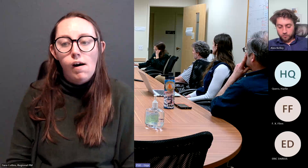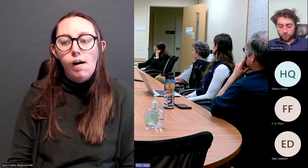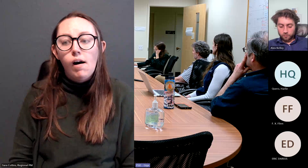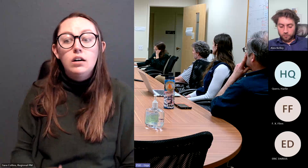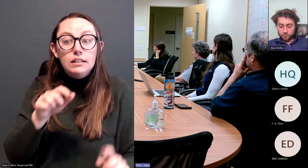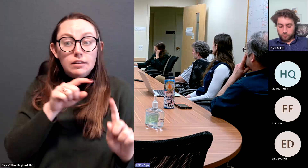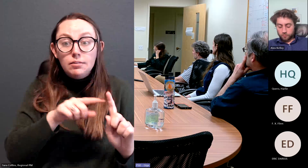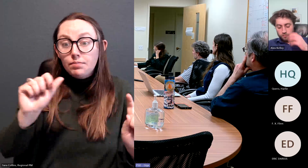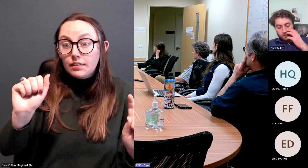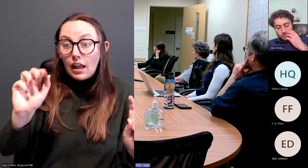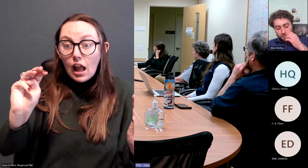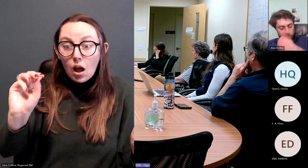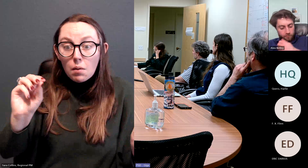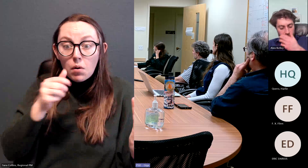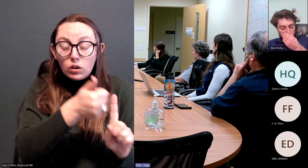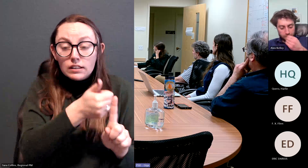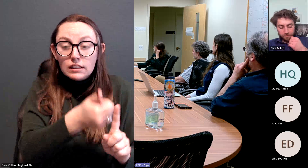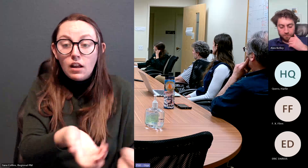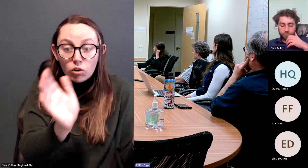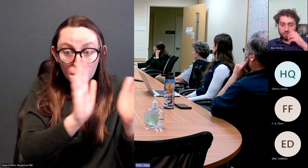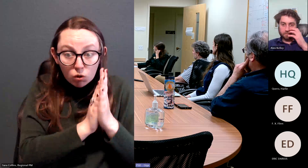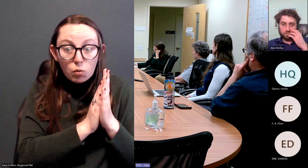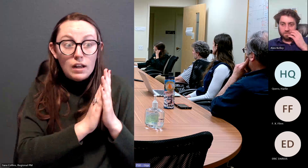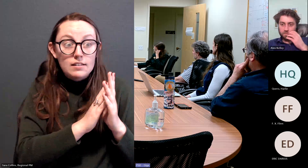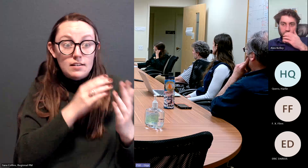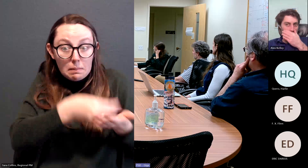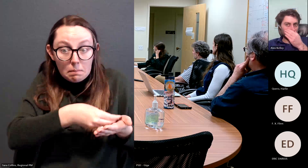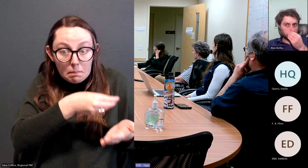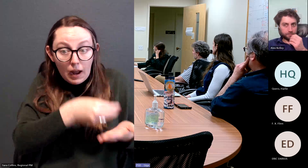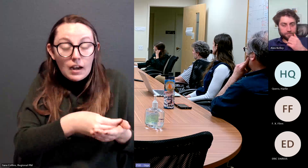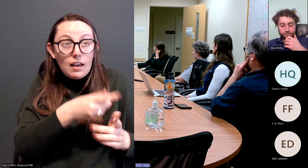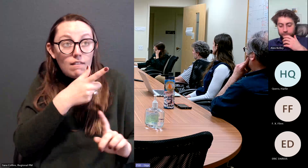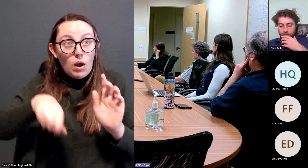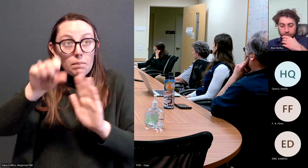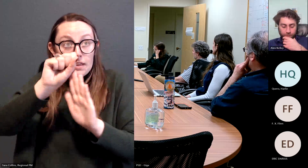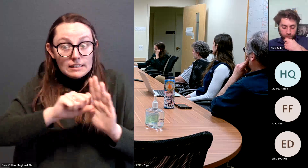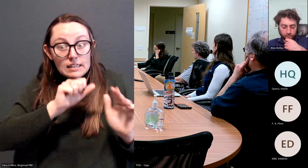money. That's a good quid pro quo to expect something back.